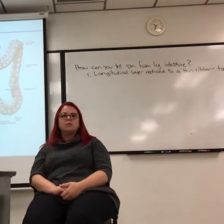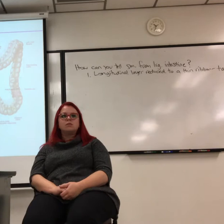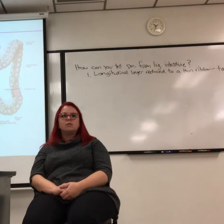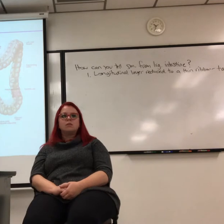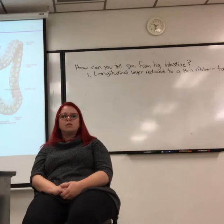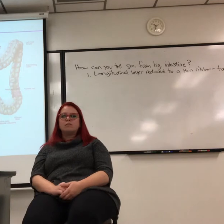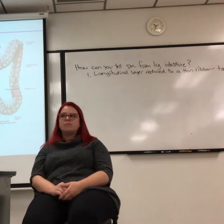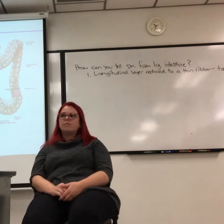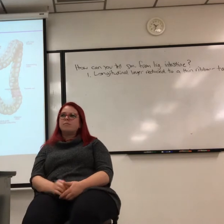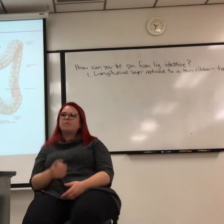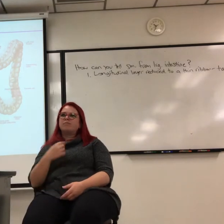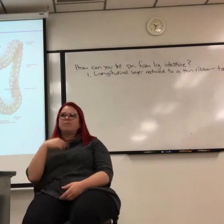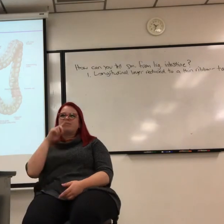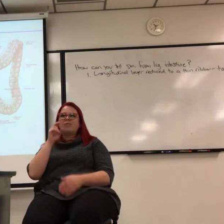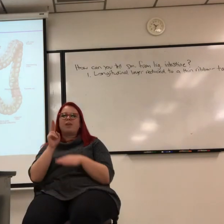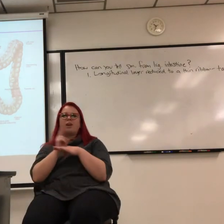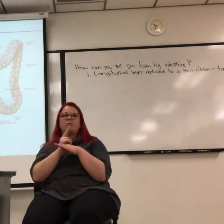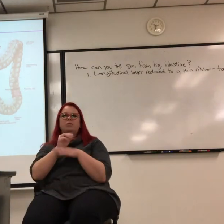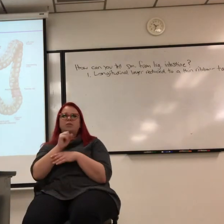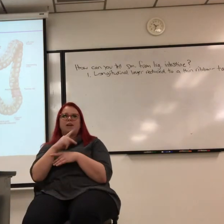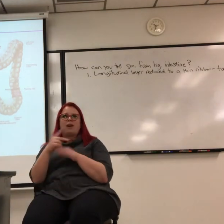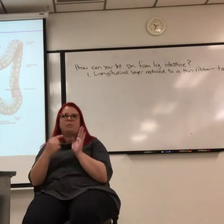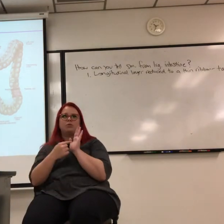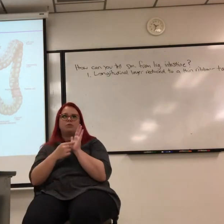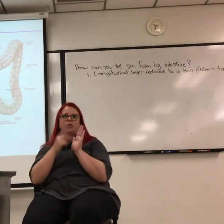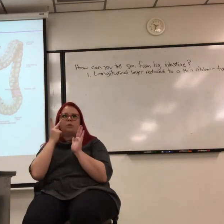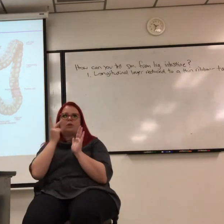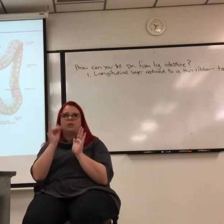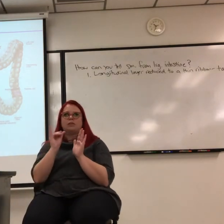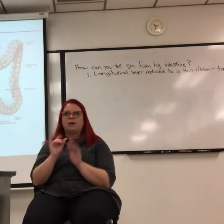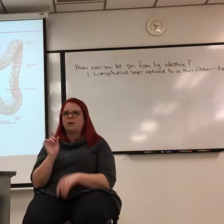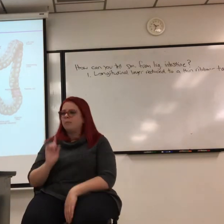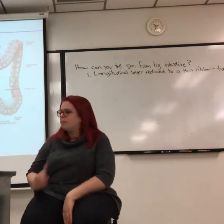Thought I'd use the app to kind of show you that.